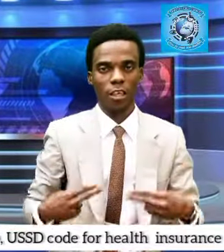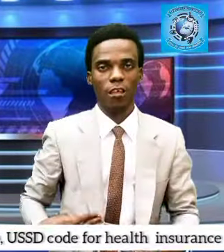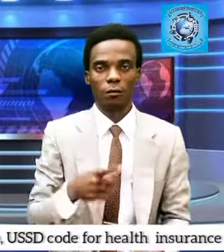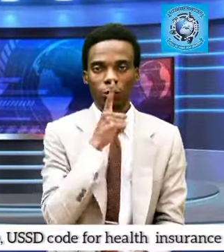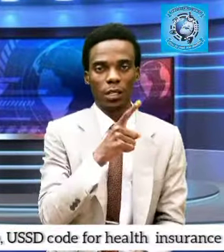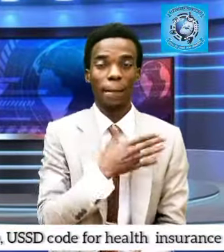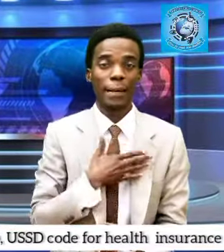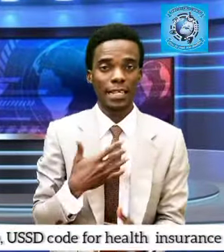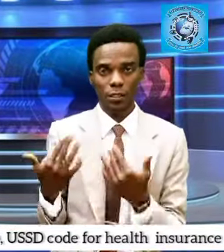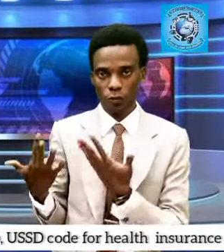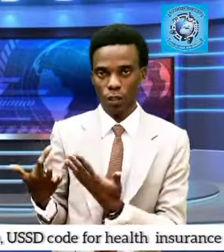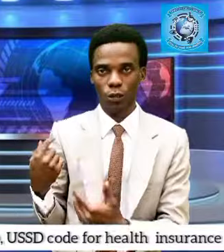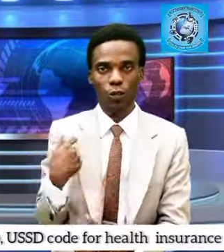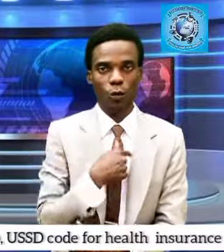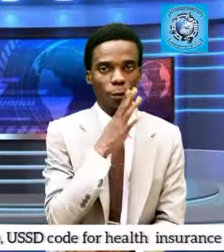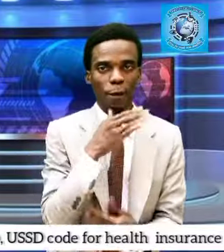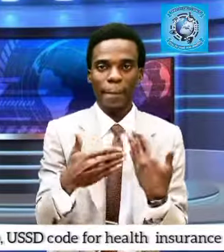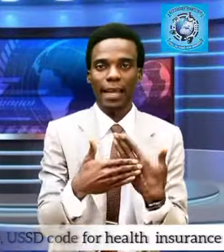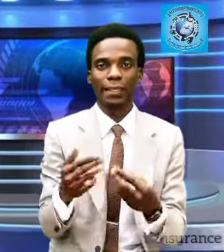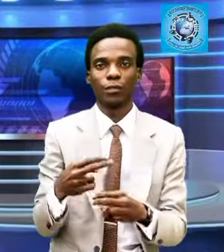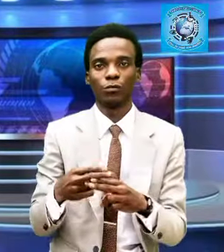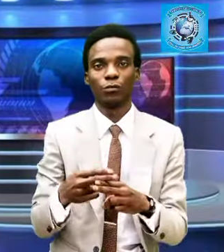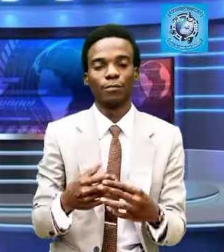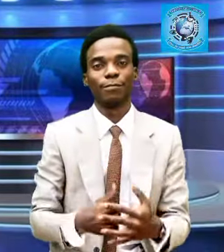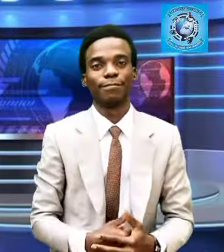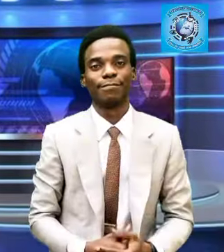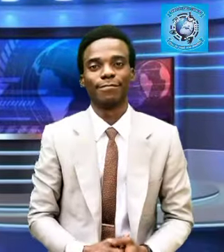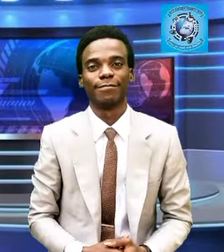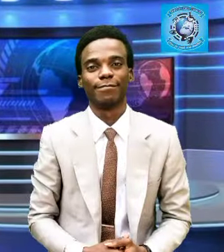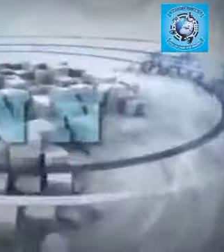Please stay tuned, we'll be back in a jiffy.